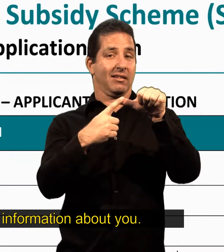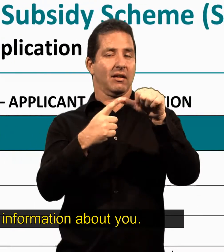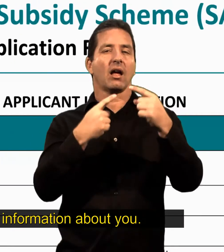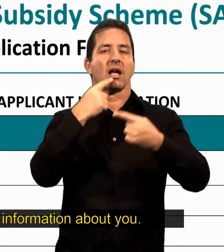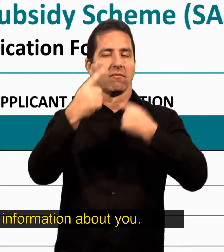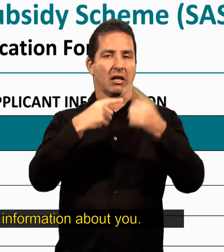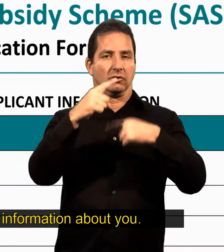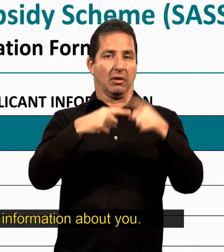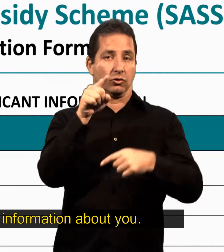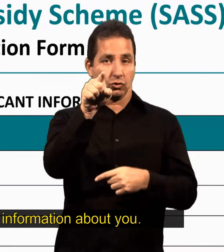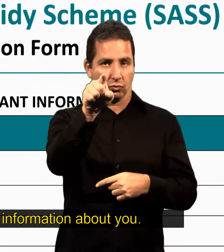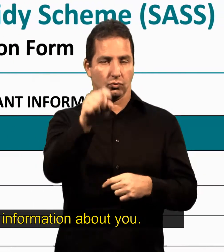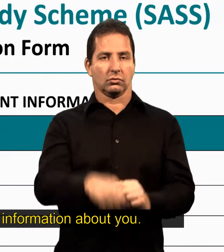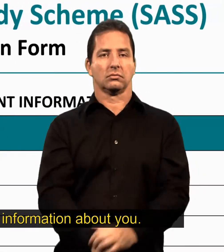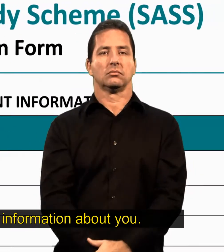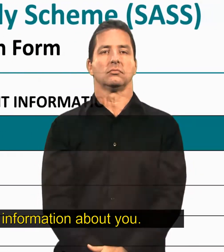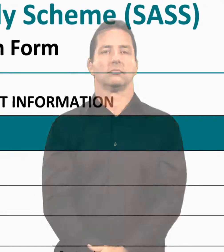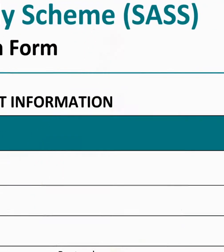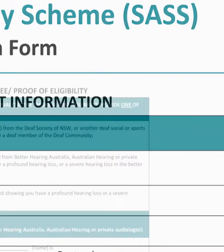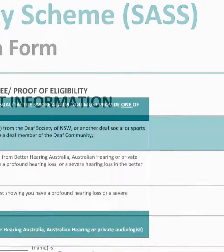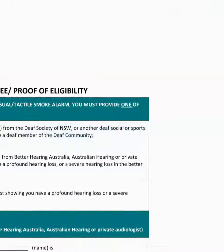Section A contains information about you.